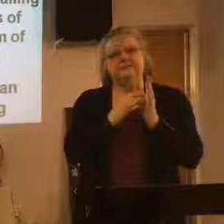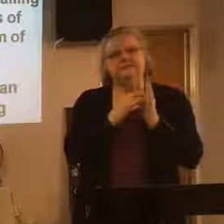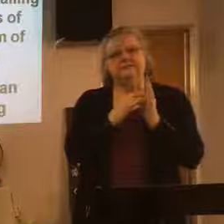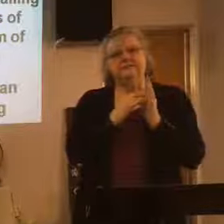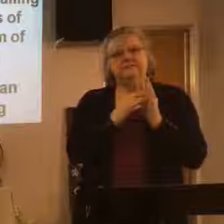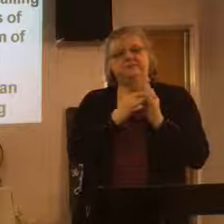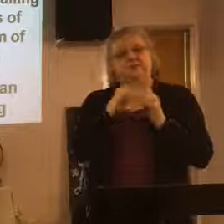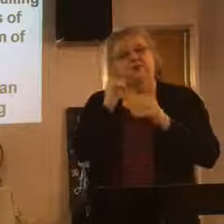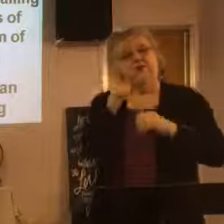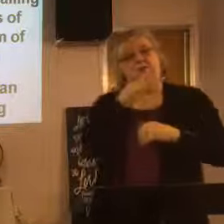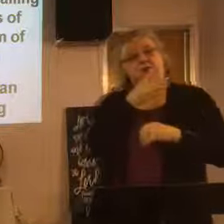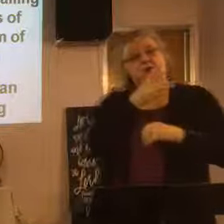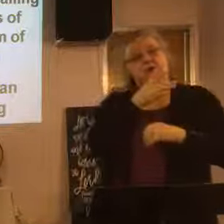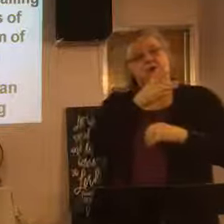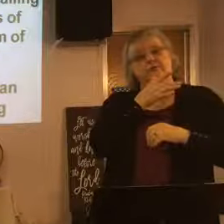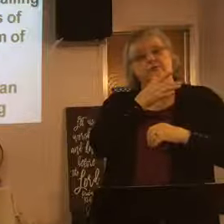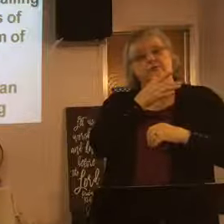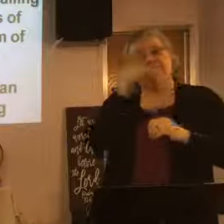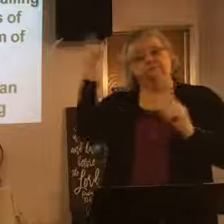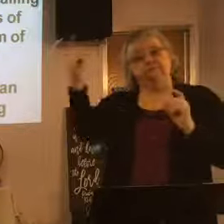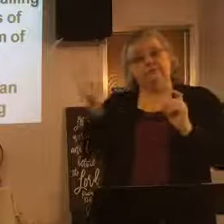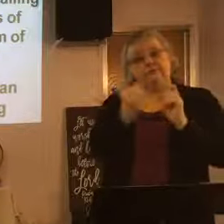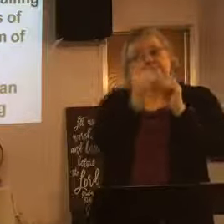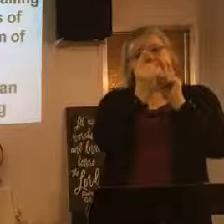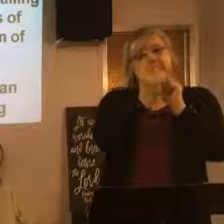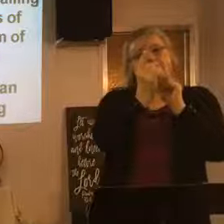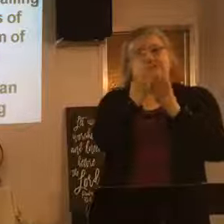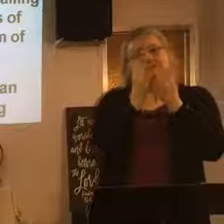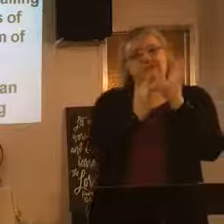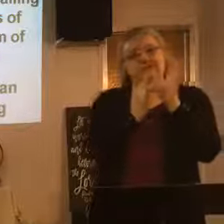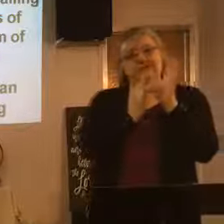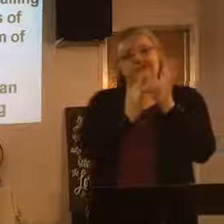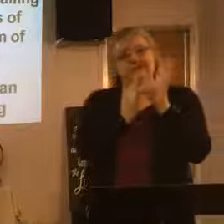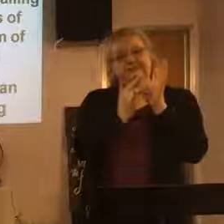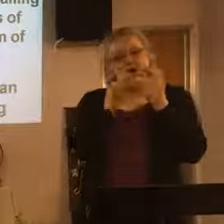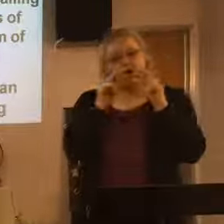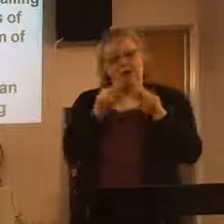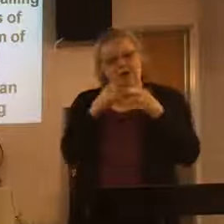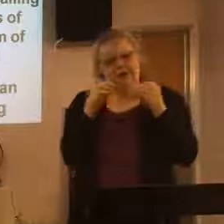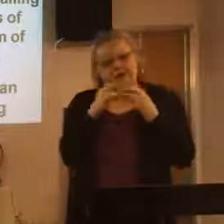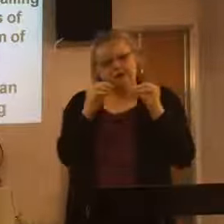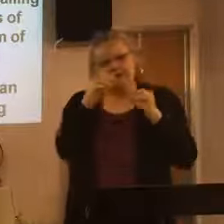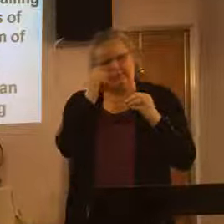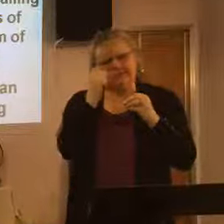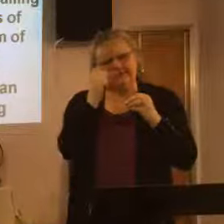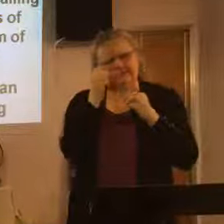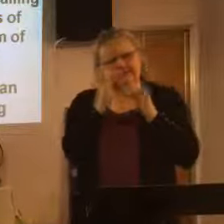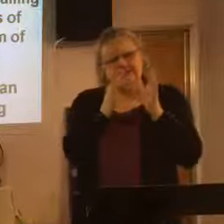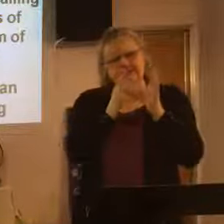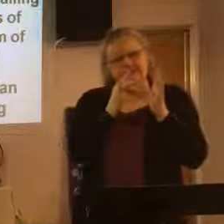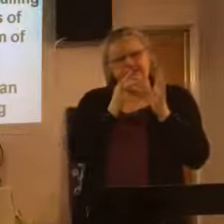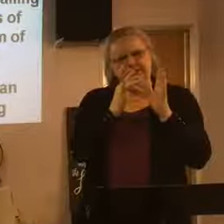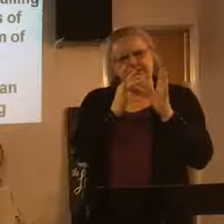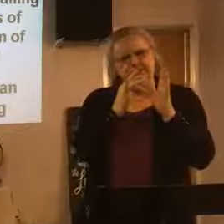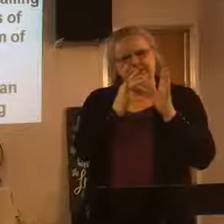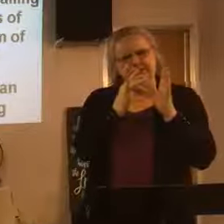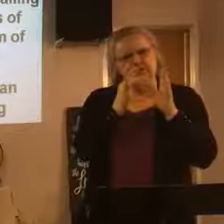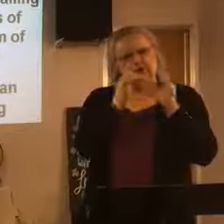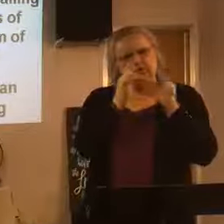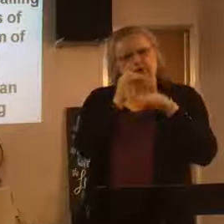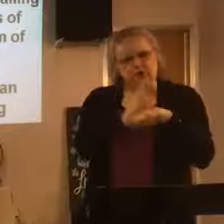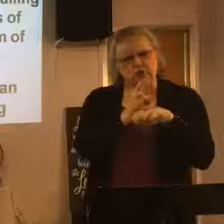one of their mothers approaches Jesus. And so let's look at this story, because Jesus uses this story to give